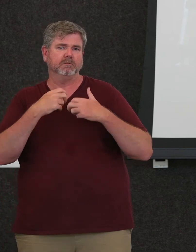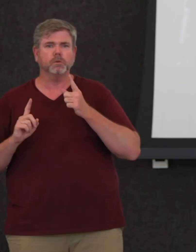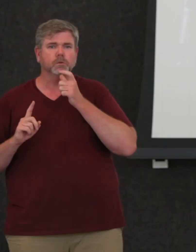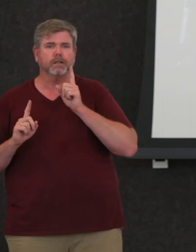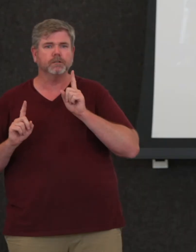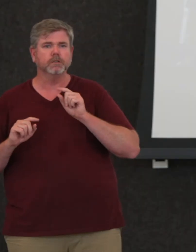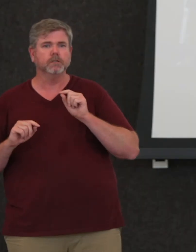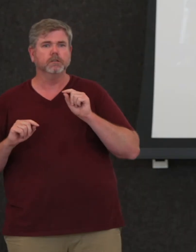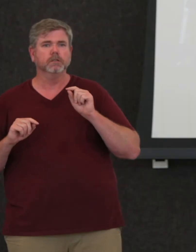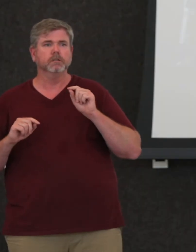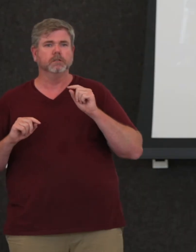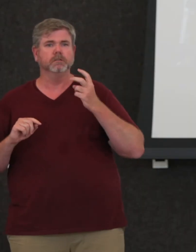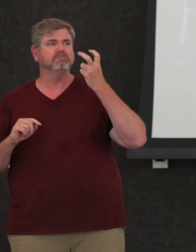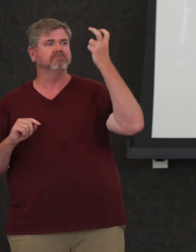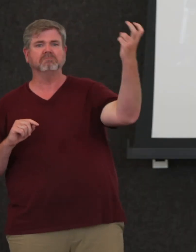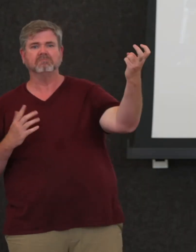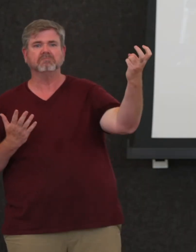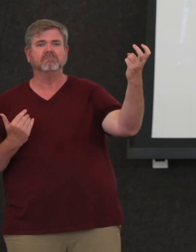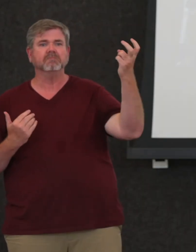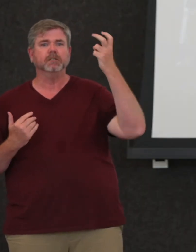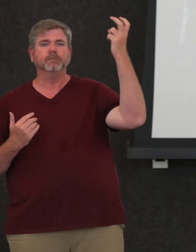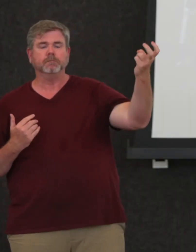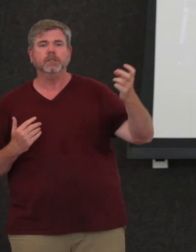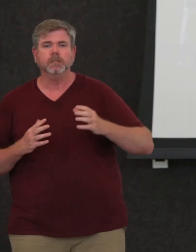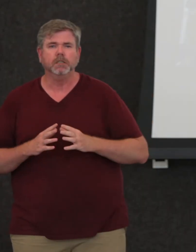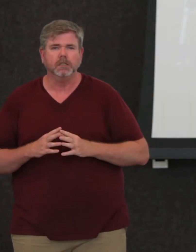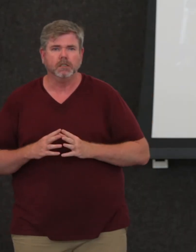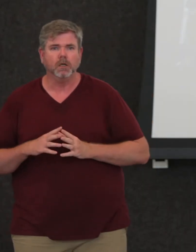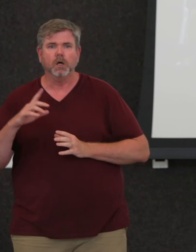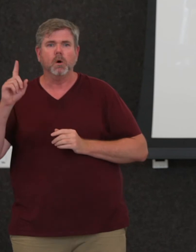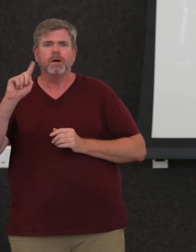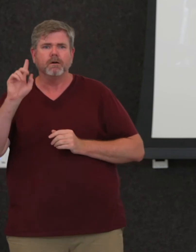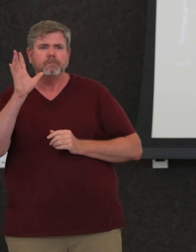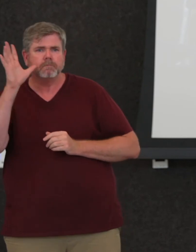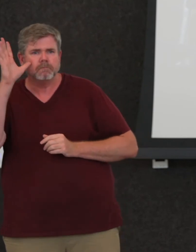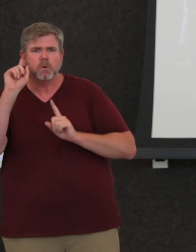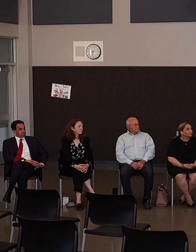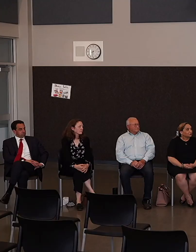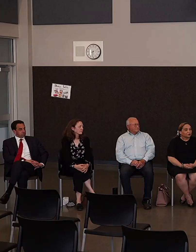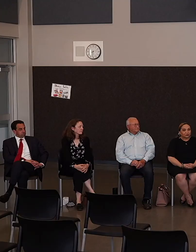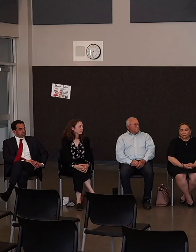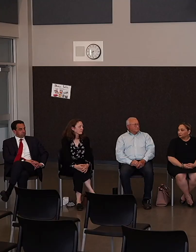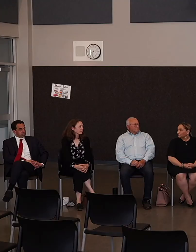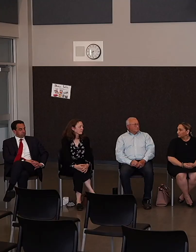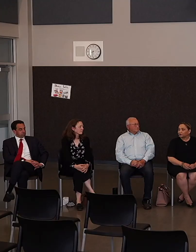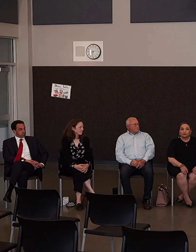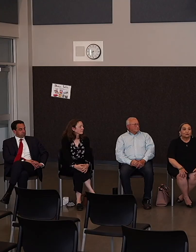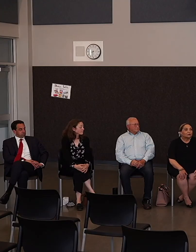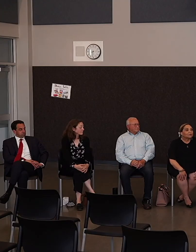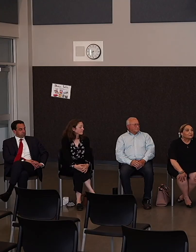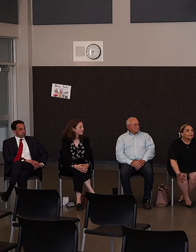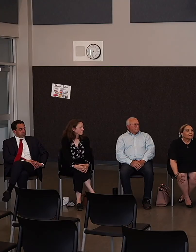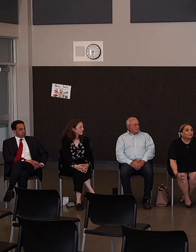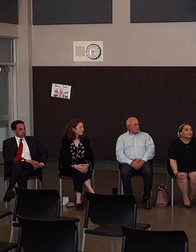Where can parents go to get their child help with their fentanyl addiction? All right, which doctor? Or what, Myra or